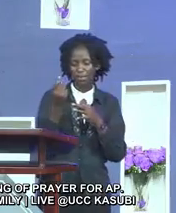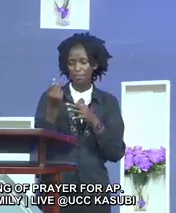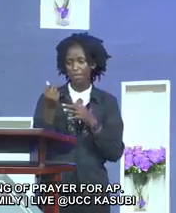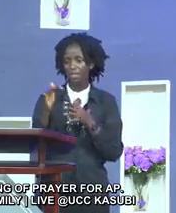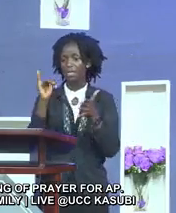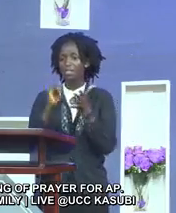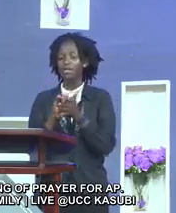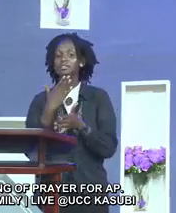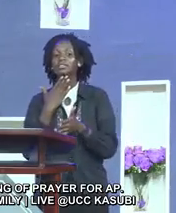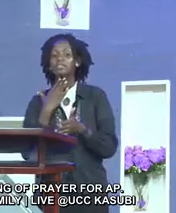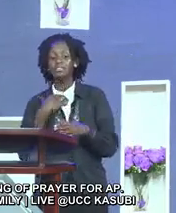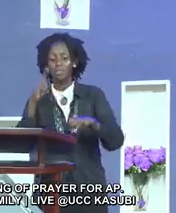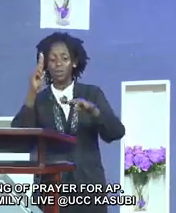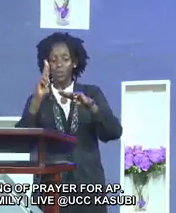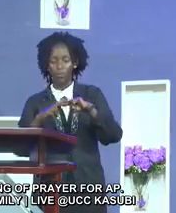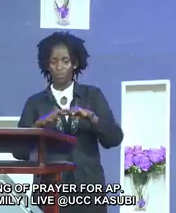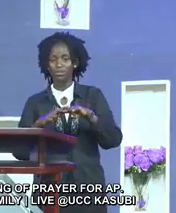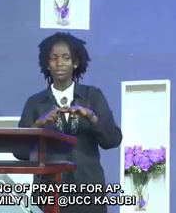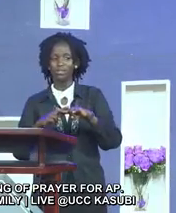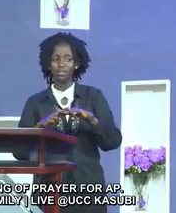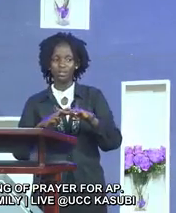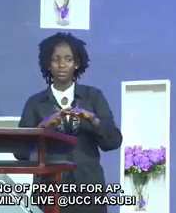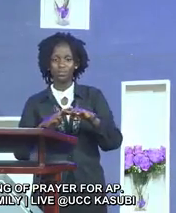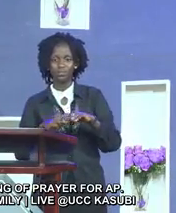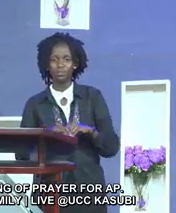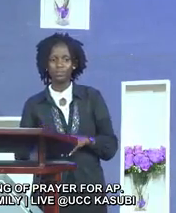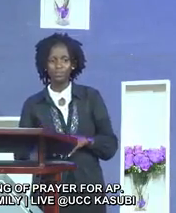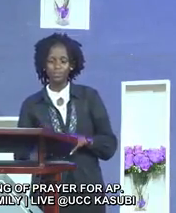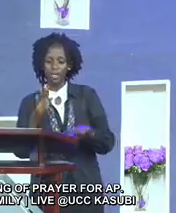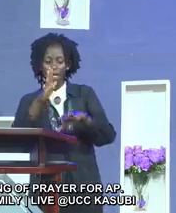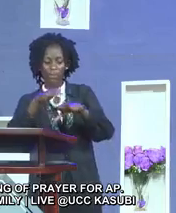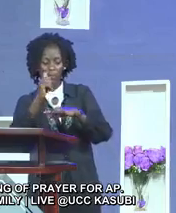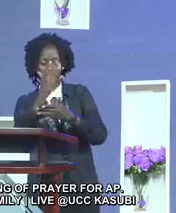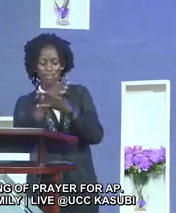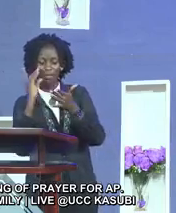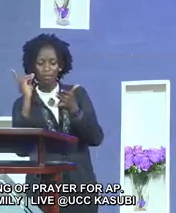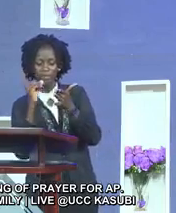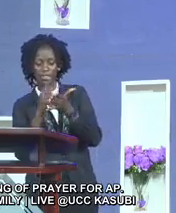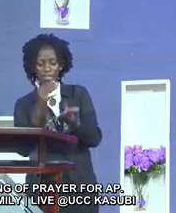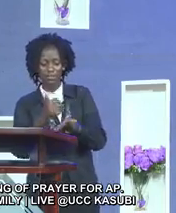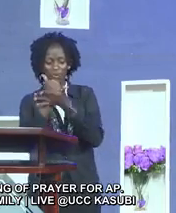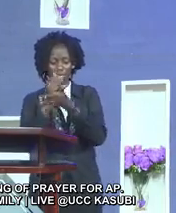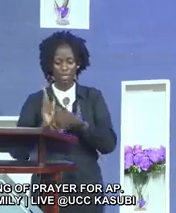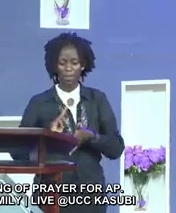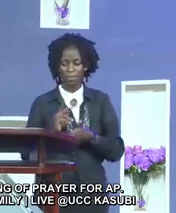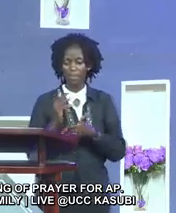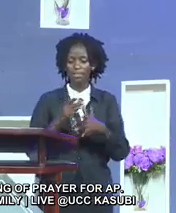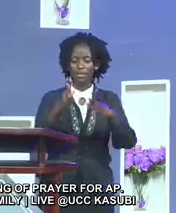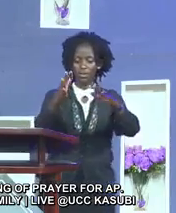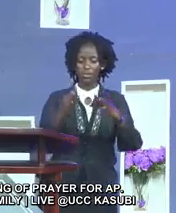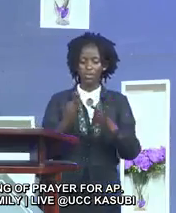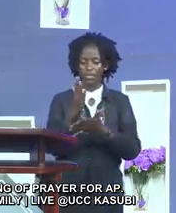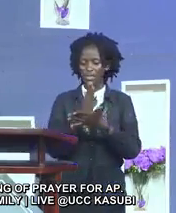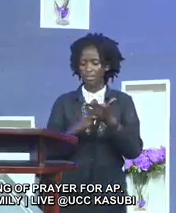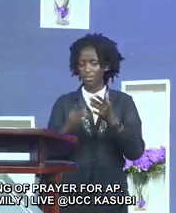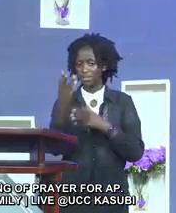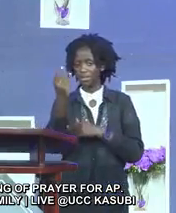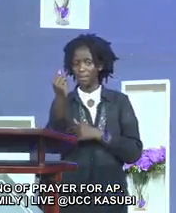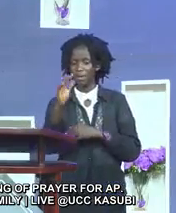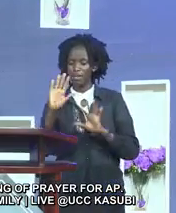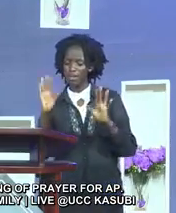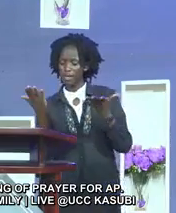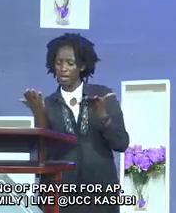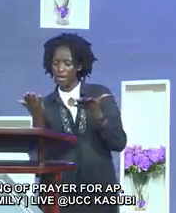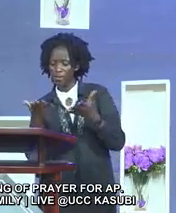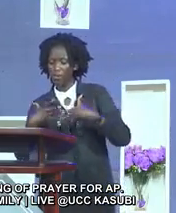zokka. Twatuulanga council ne tujja abasawo abanaatuyamba okwongera okukwasa tayininga twetaaga ssente mmeka.